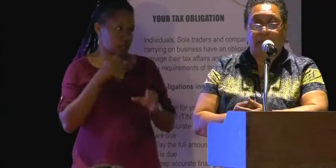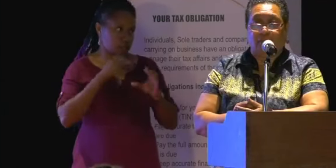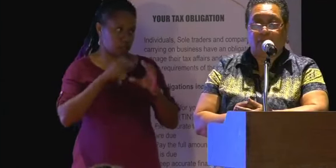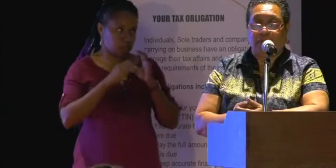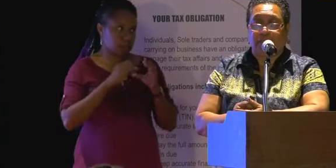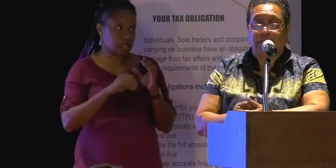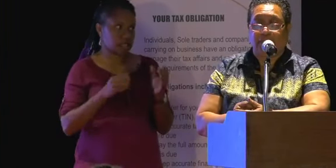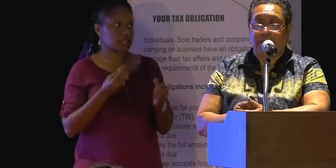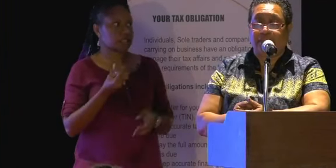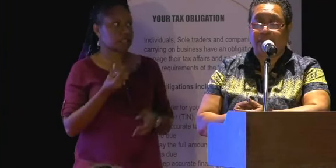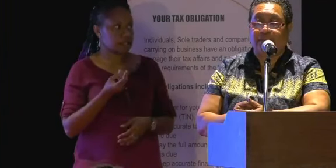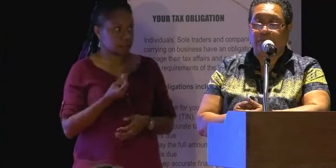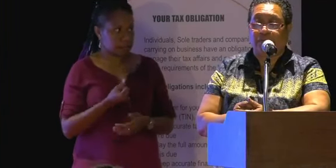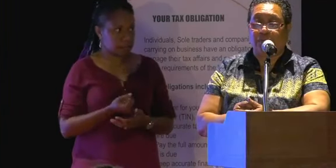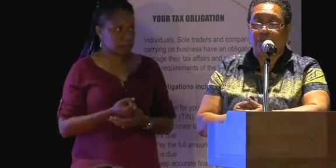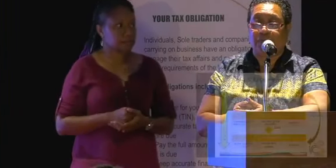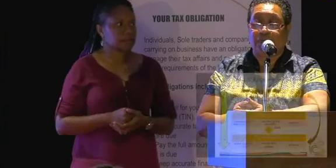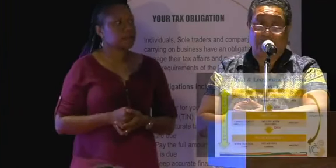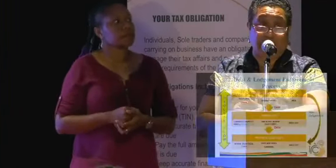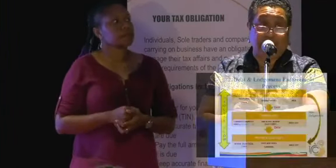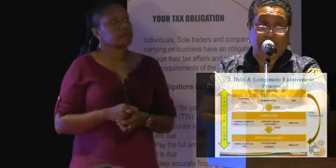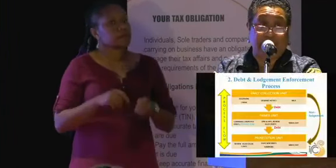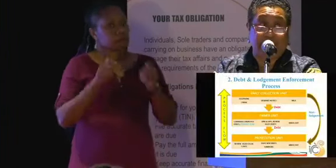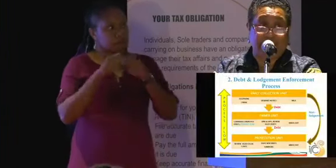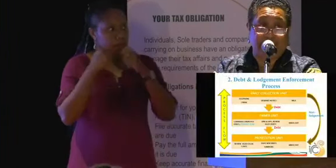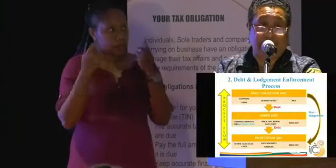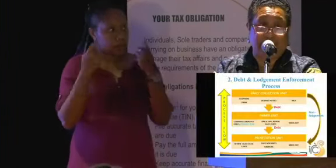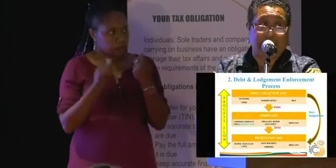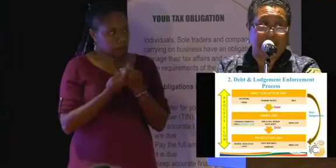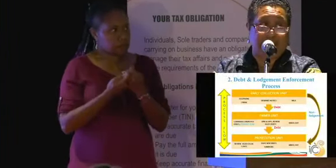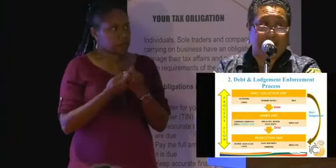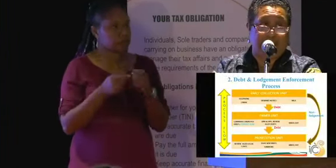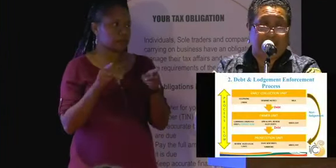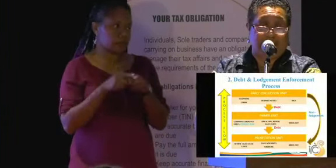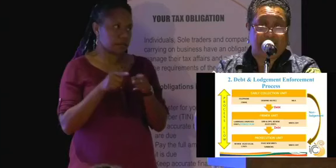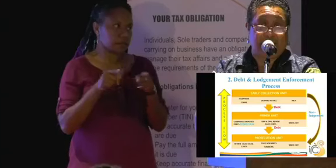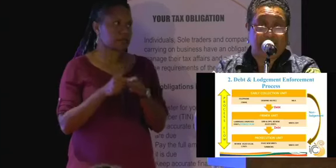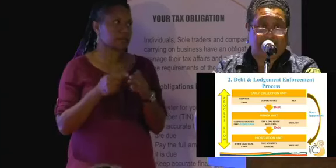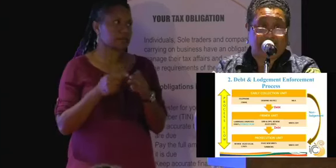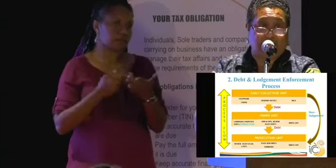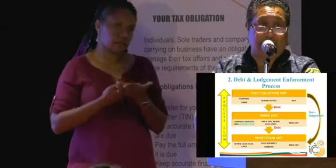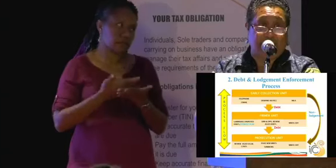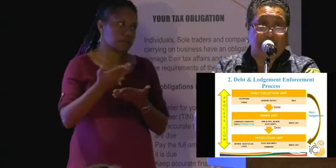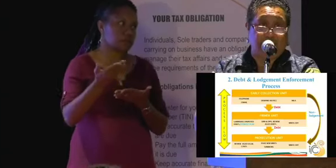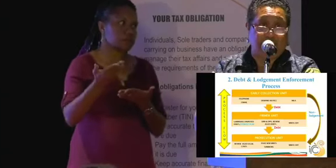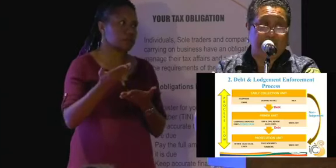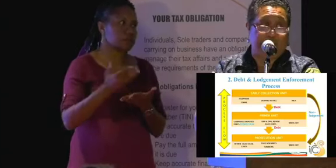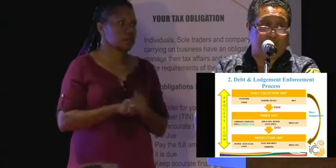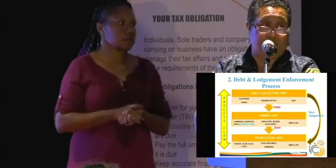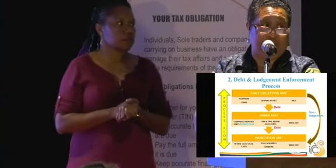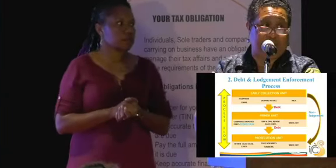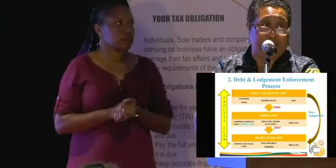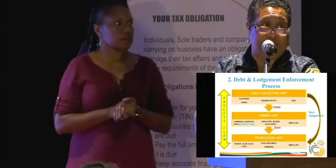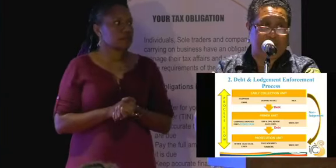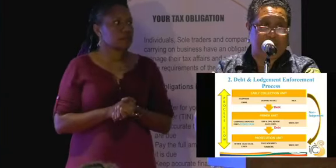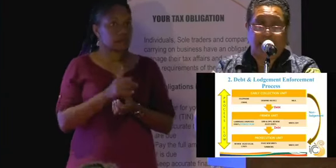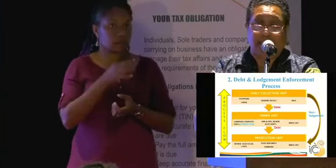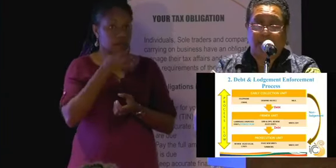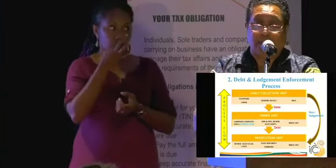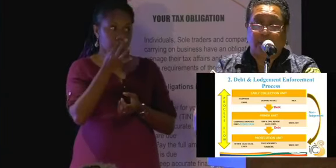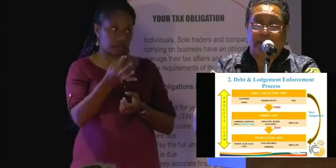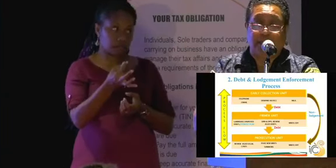Okay, the early collection unit also issues demand letters. That's the start of the enforcement